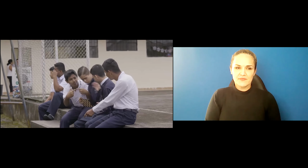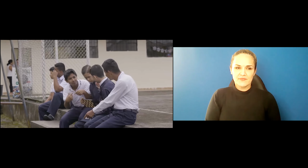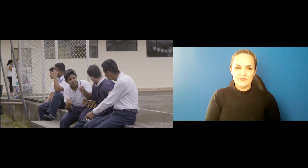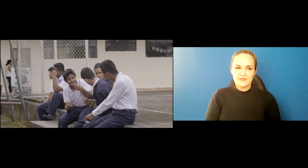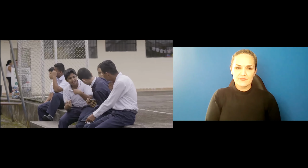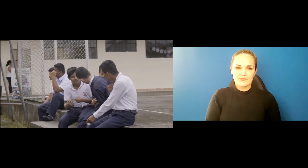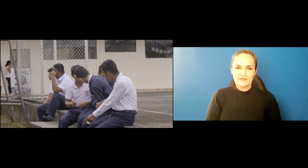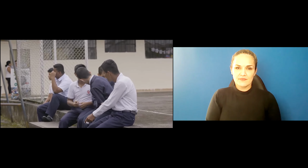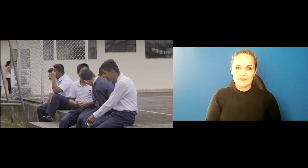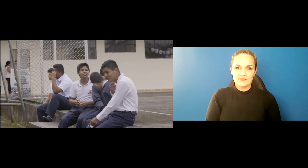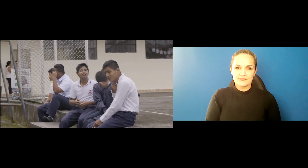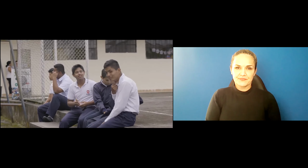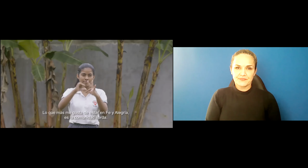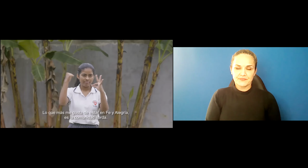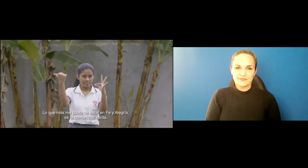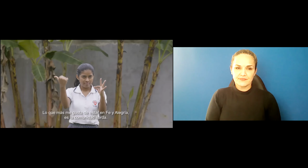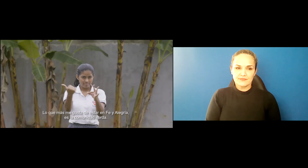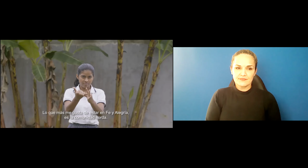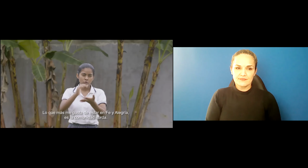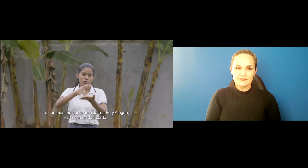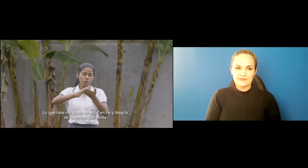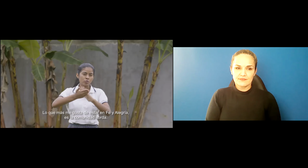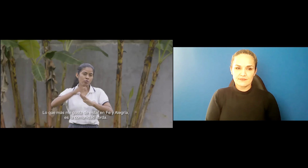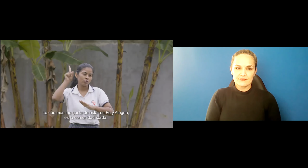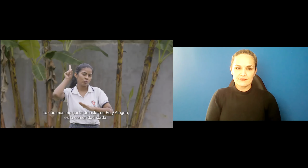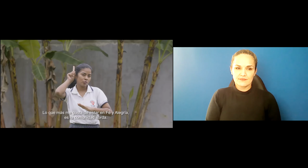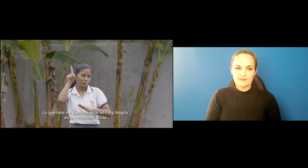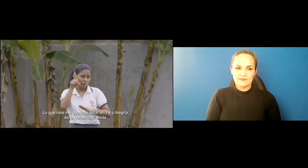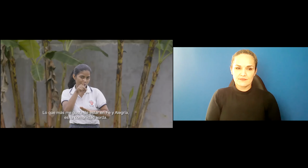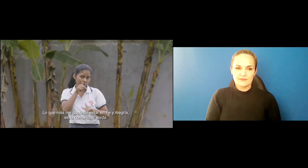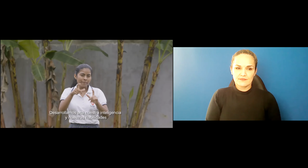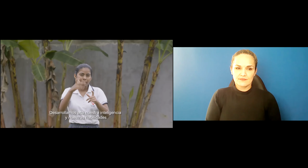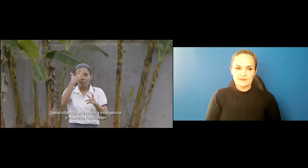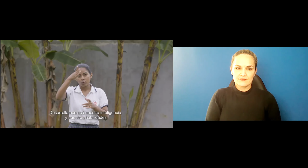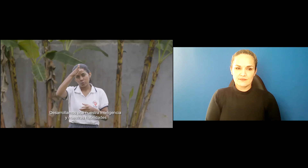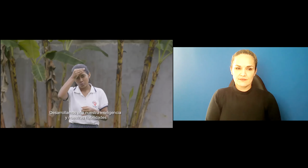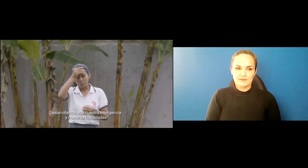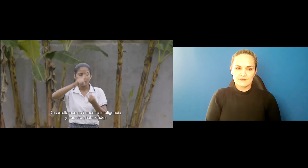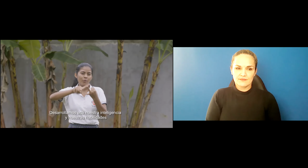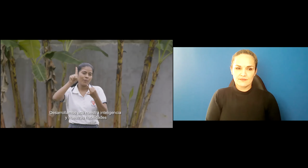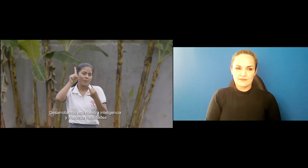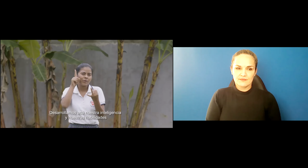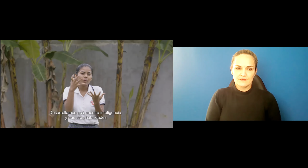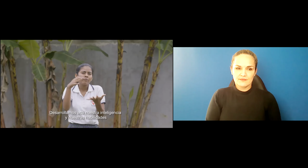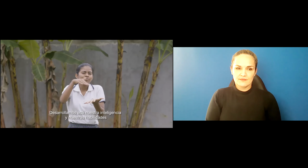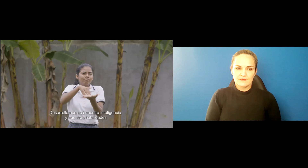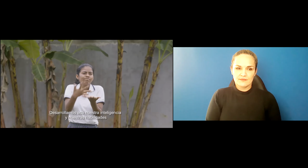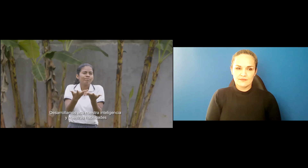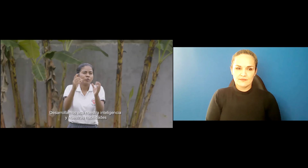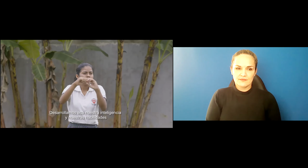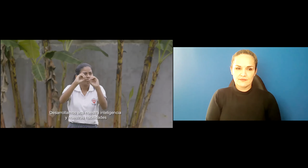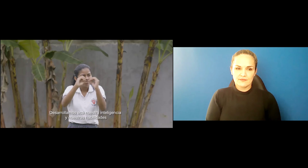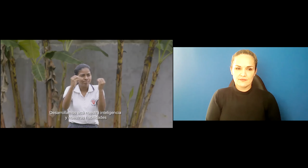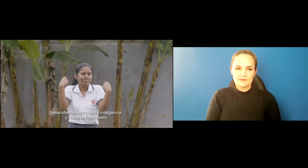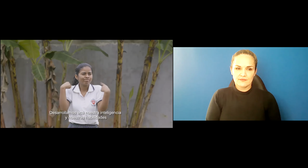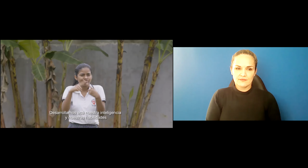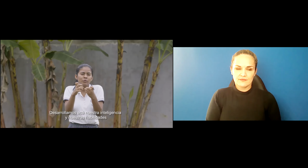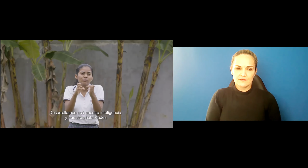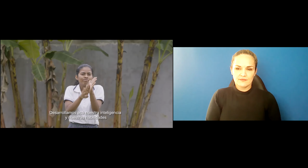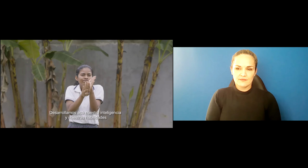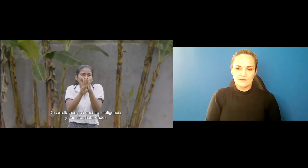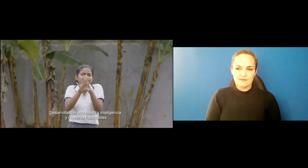community here that accepts everyone that comes, that approaches us. So here we can